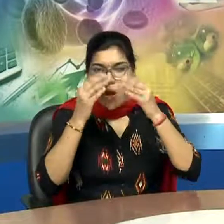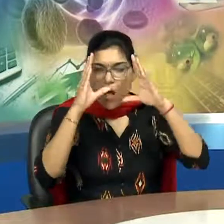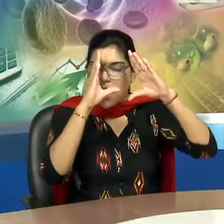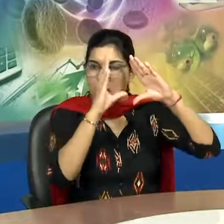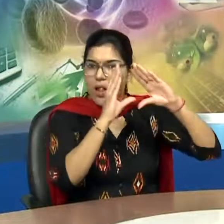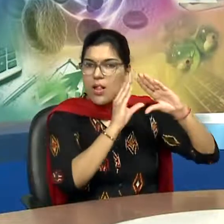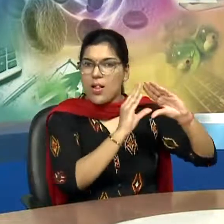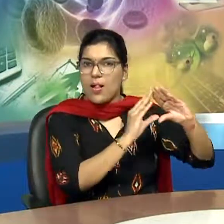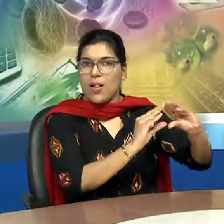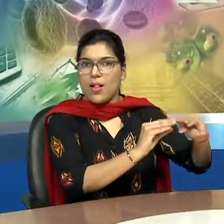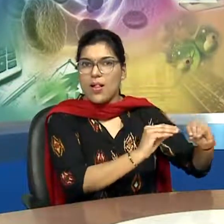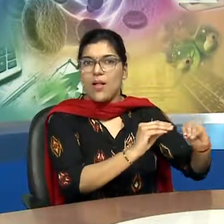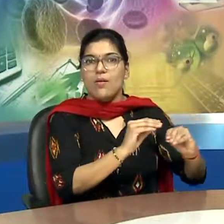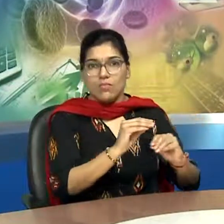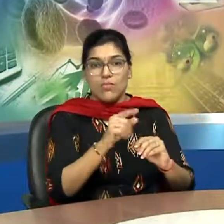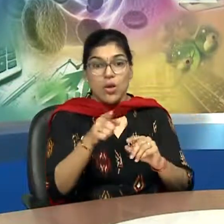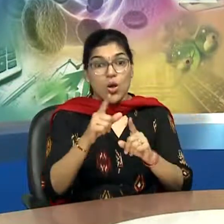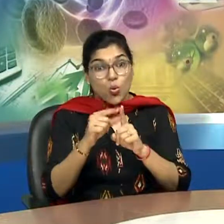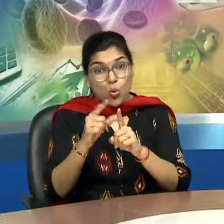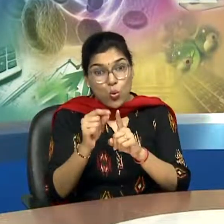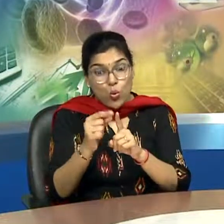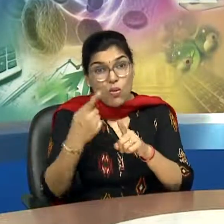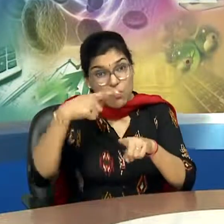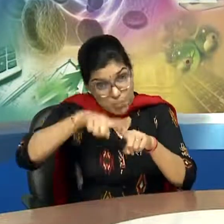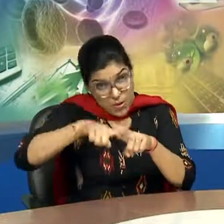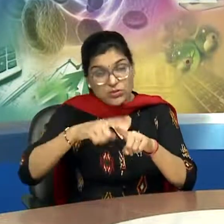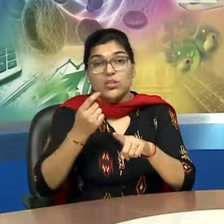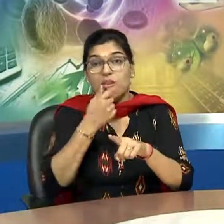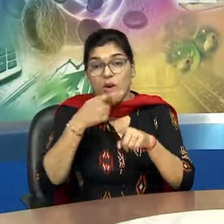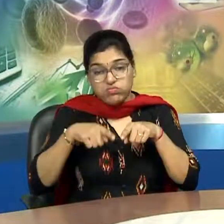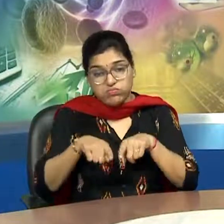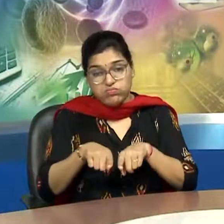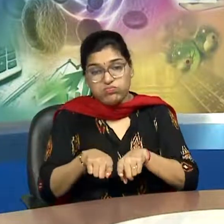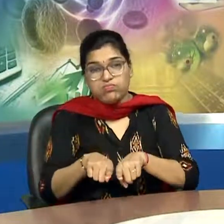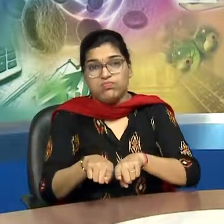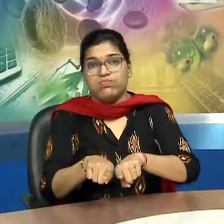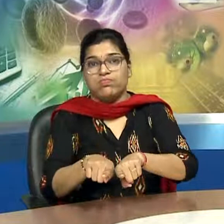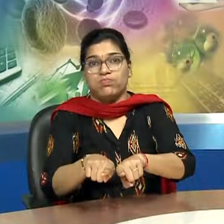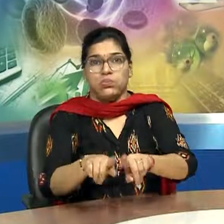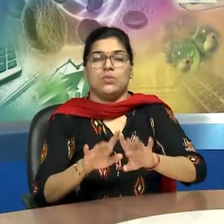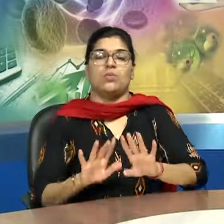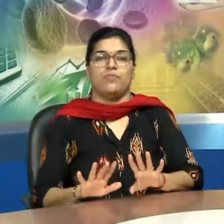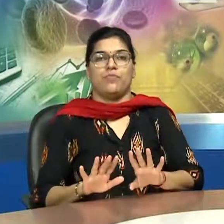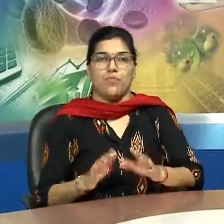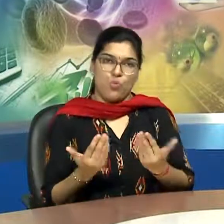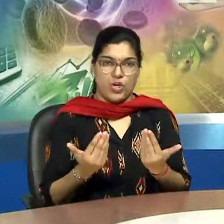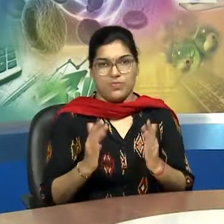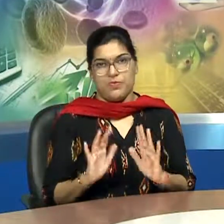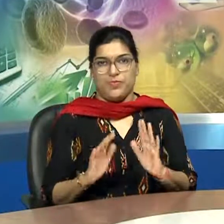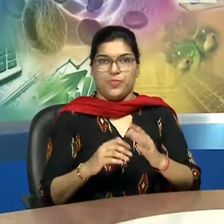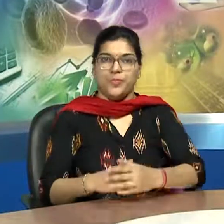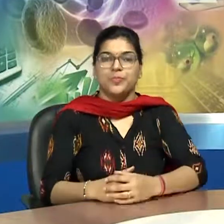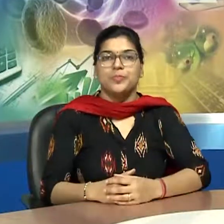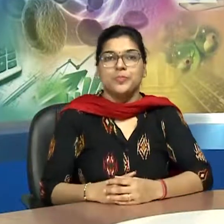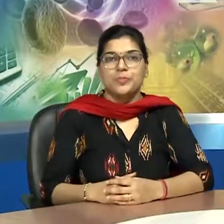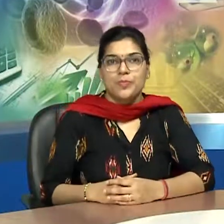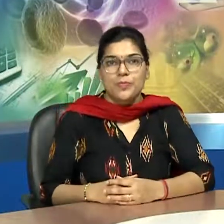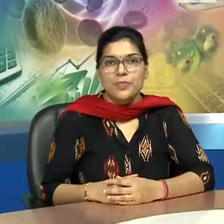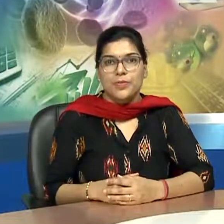involved in some physical activity, some sports activity, something to do regularly and something to avoid regularly.